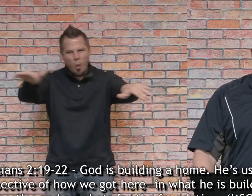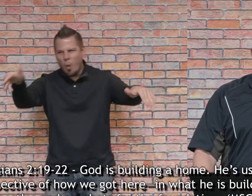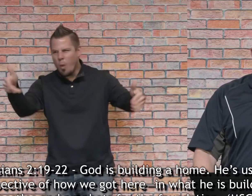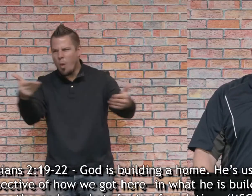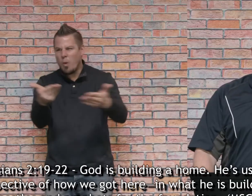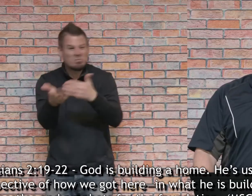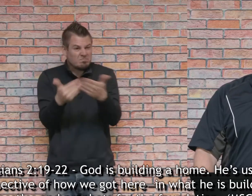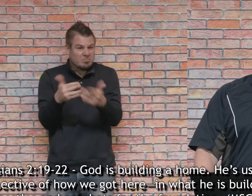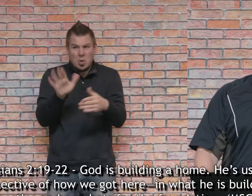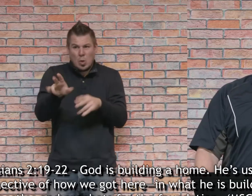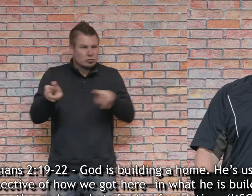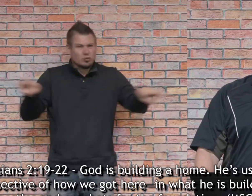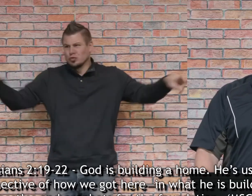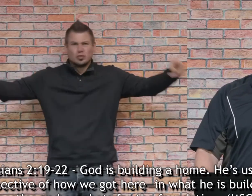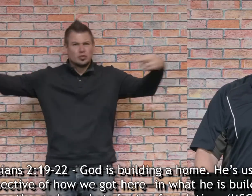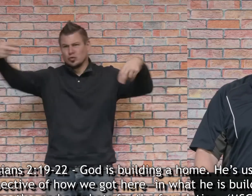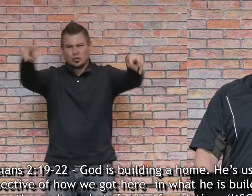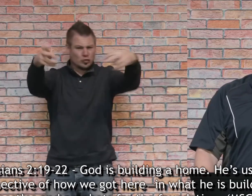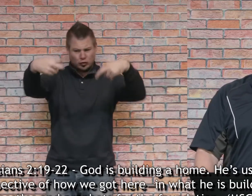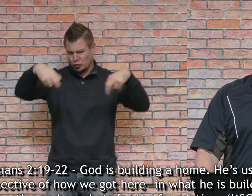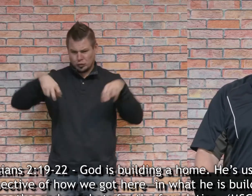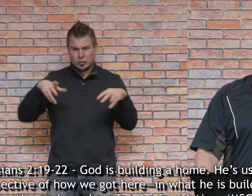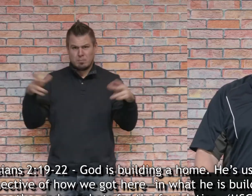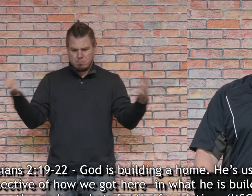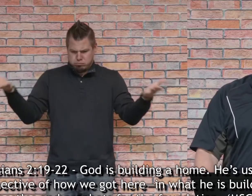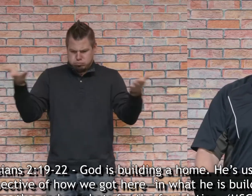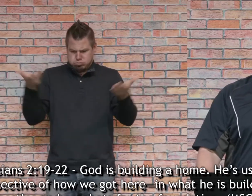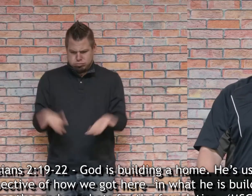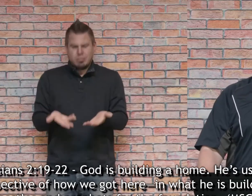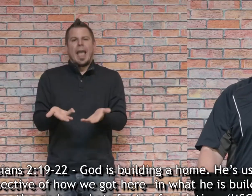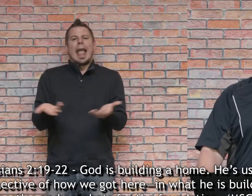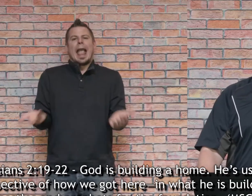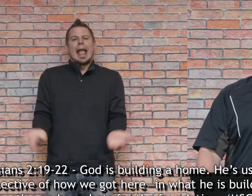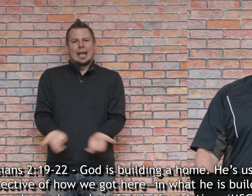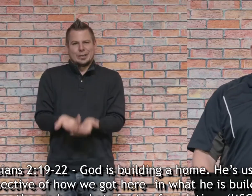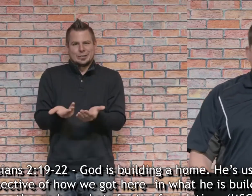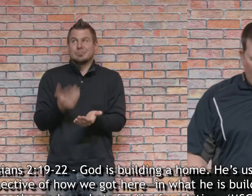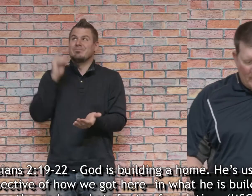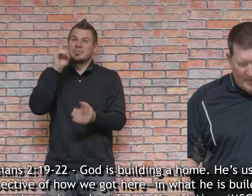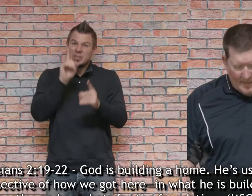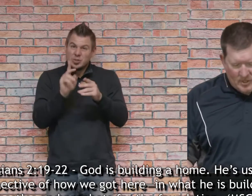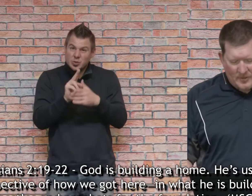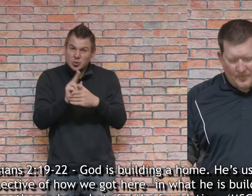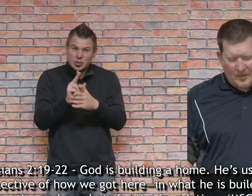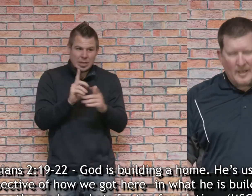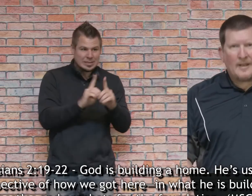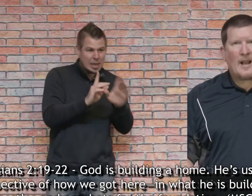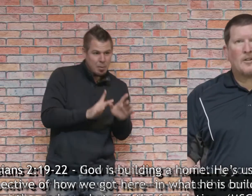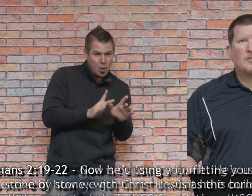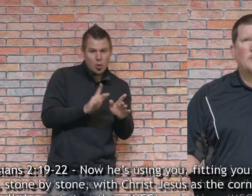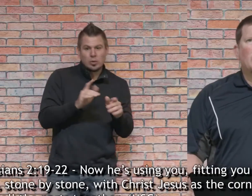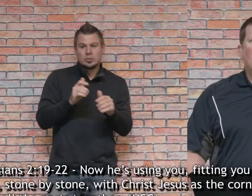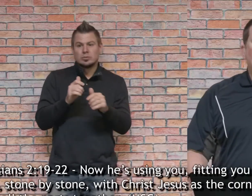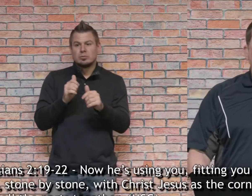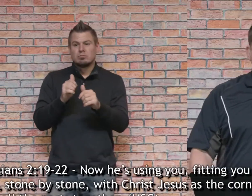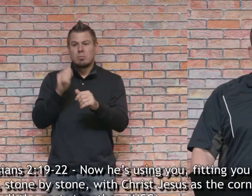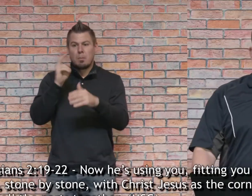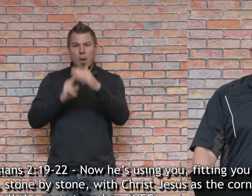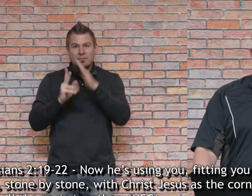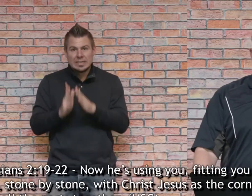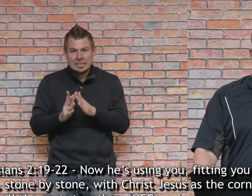here and what he is building. He used the apostles and prophets for the foundation. Now he's using